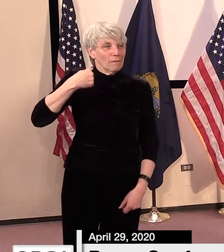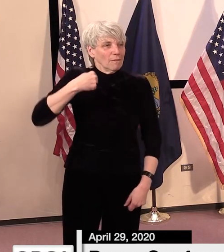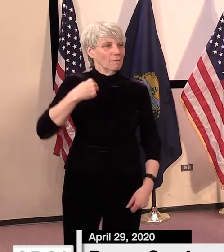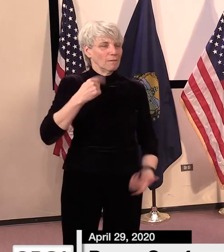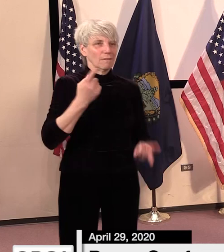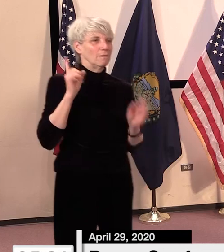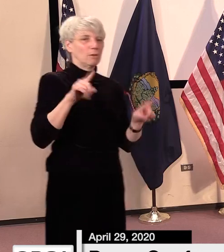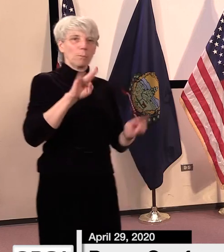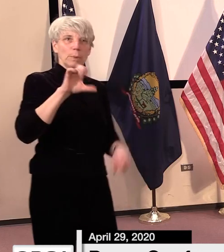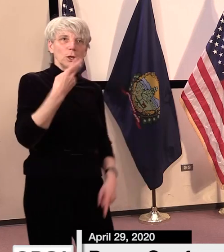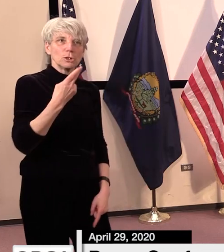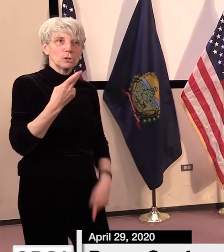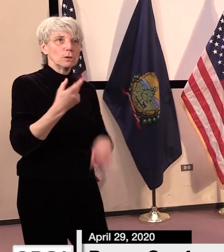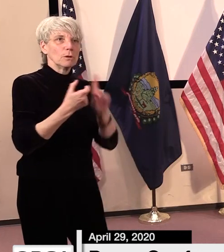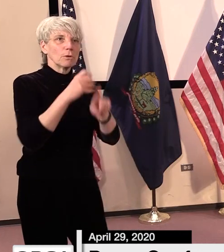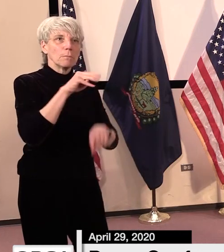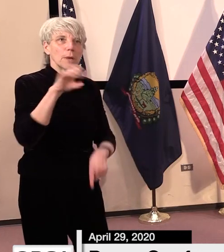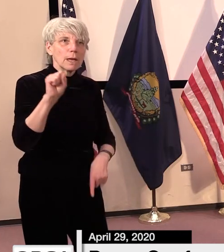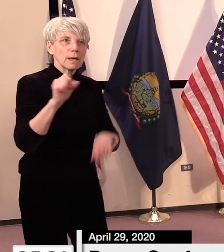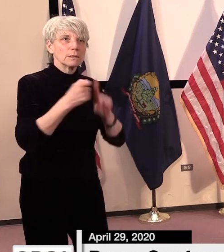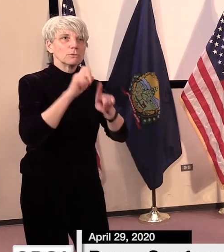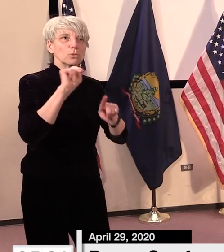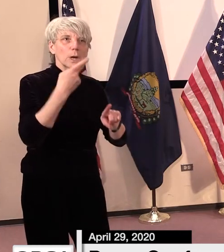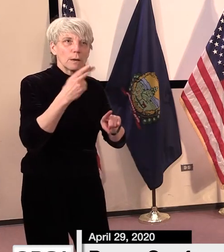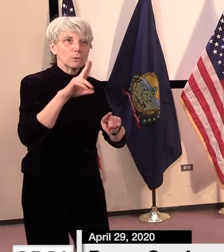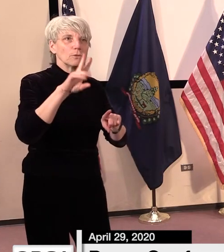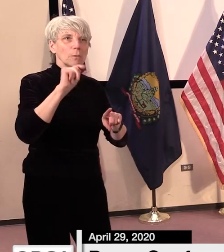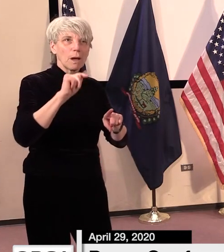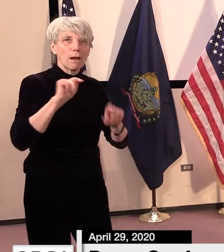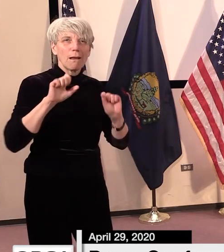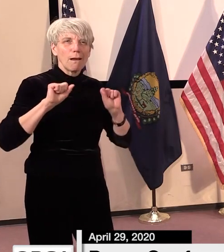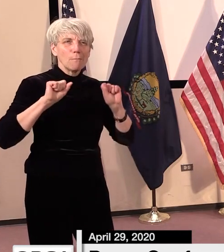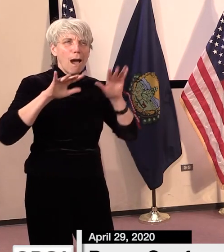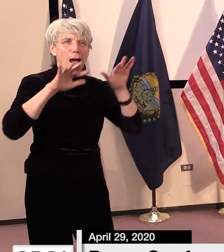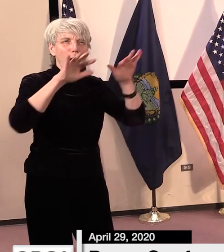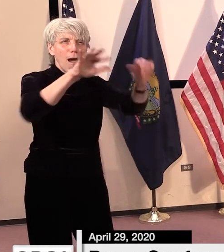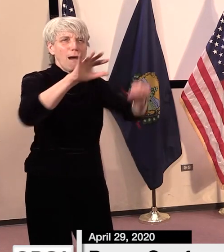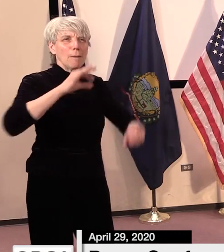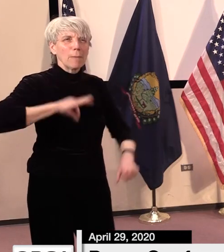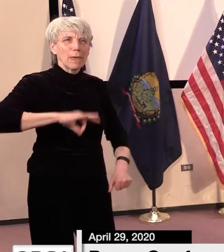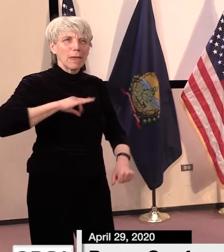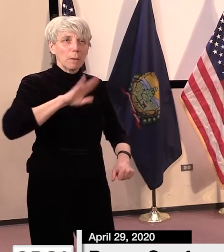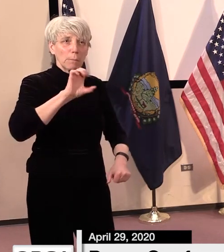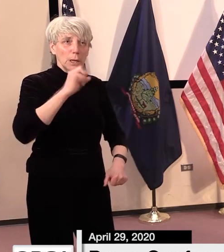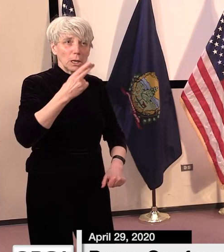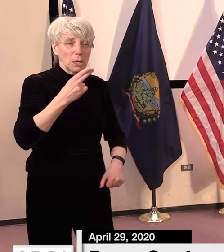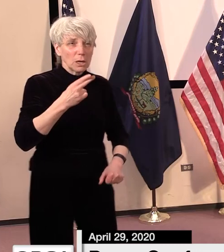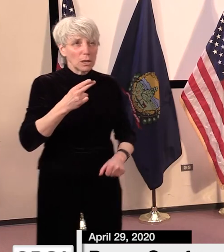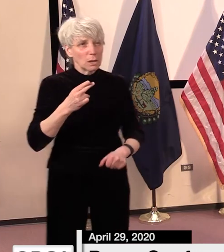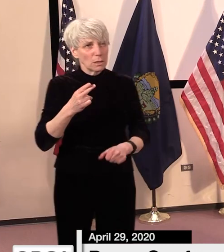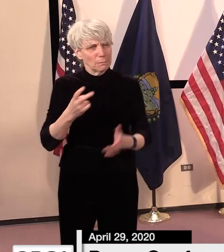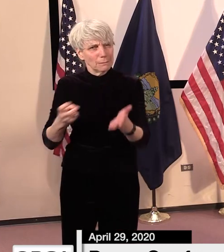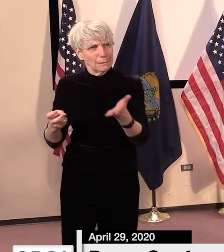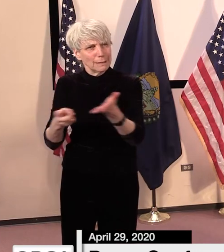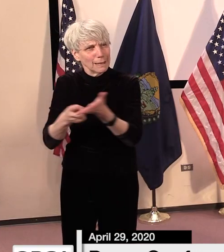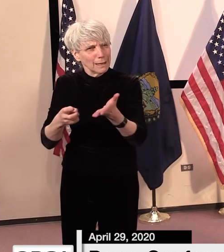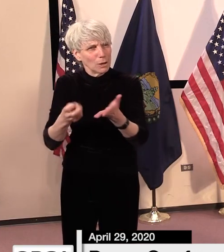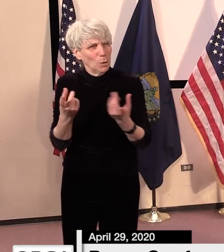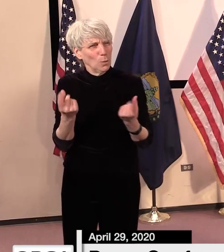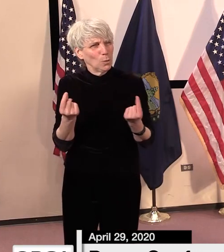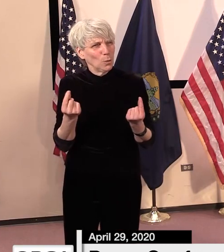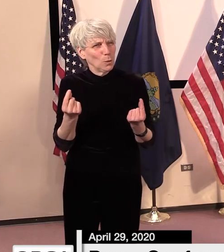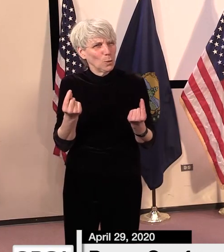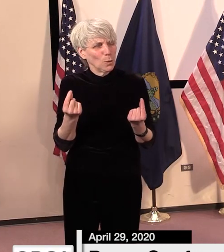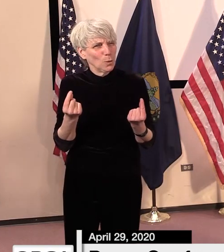and they're from Massachusetts or they're from New Hampshire or they're from Vermont? Are they going to be cited? I just don't know enough of the details. So you can see there's